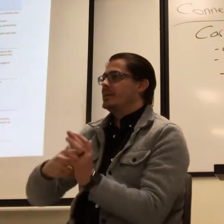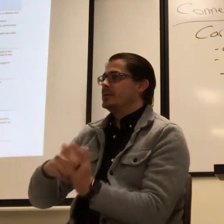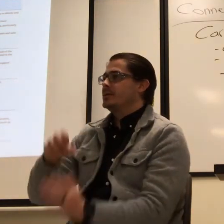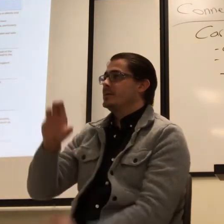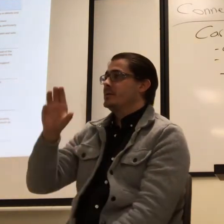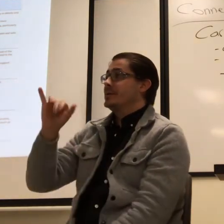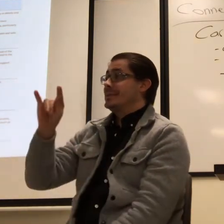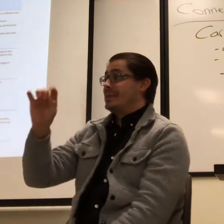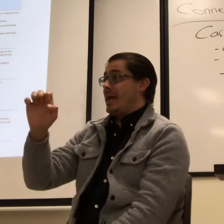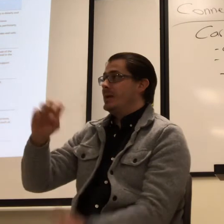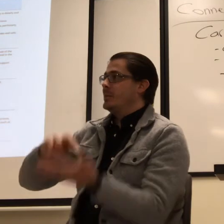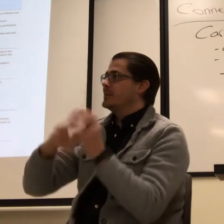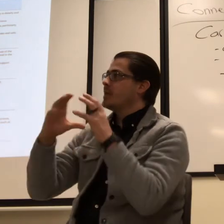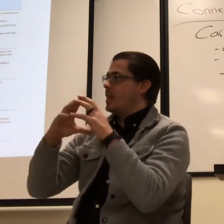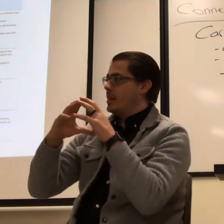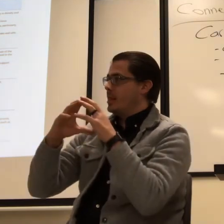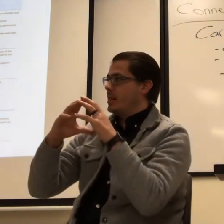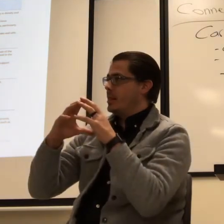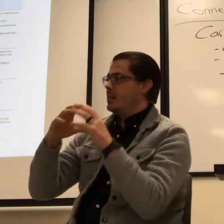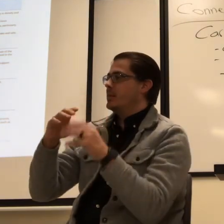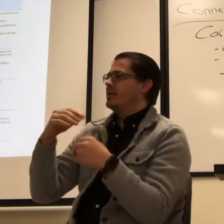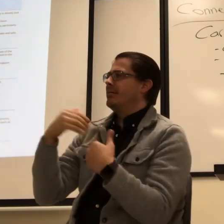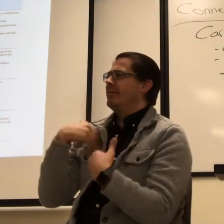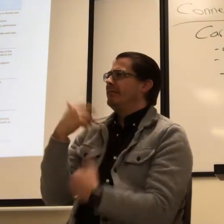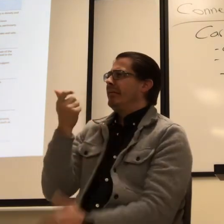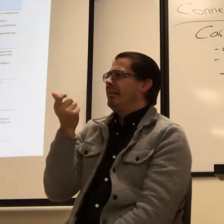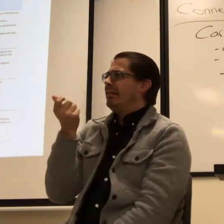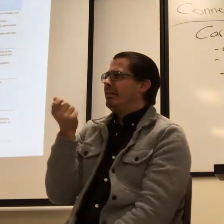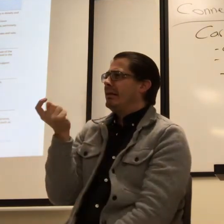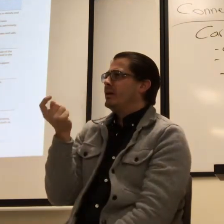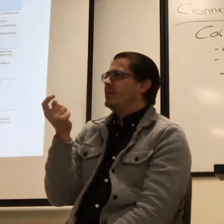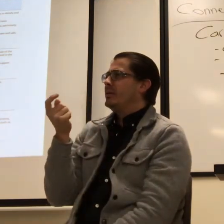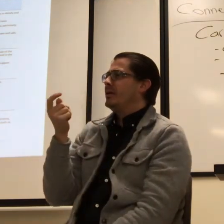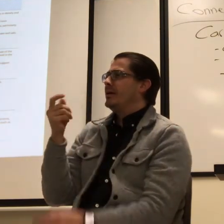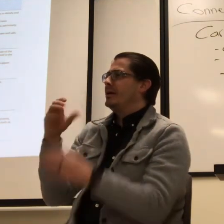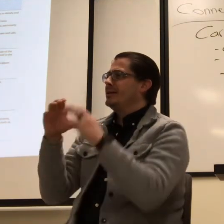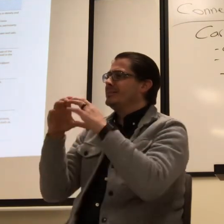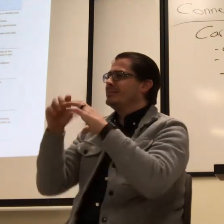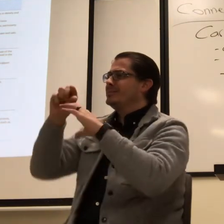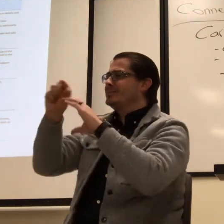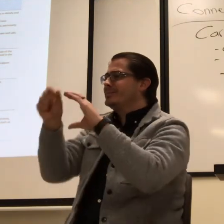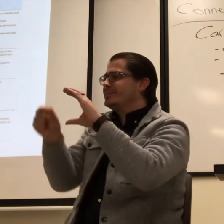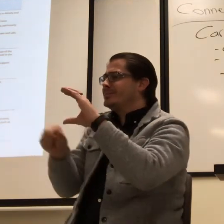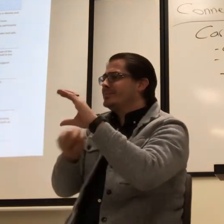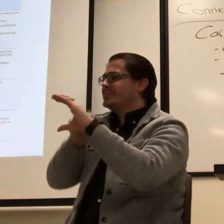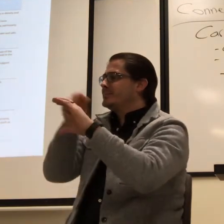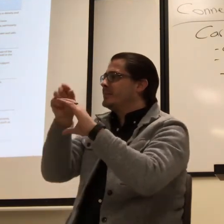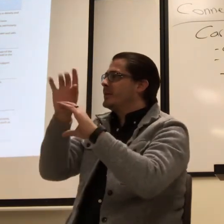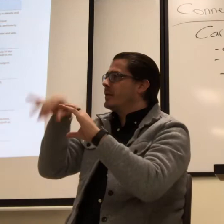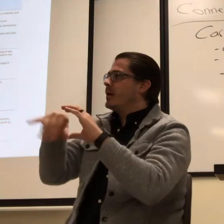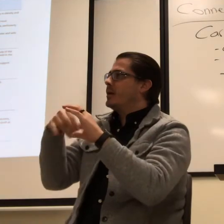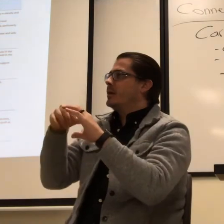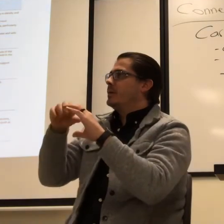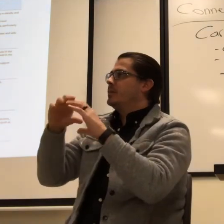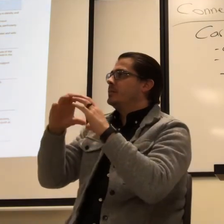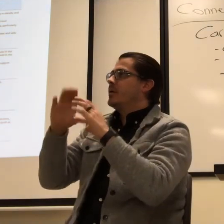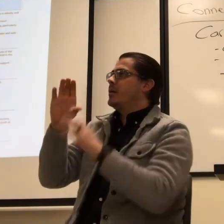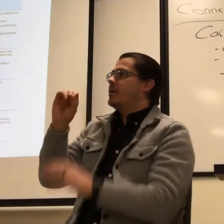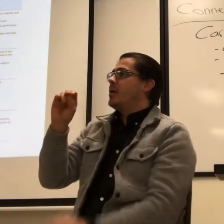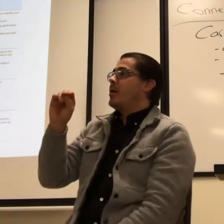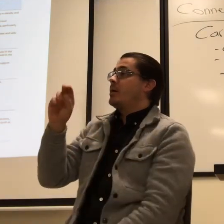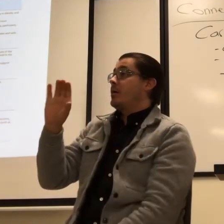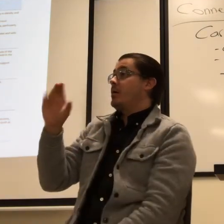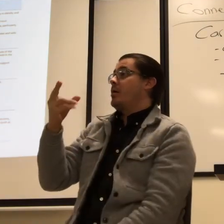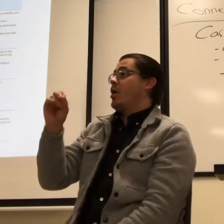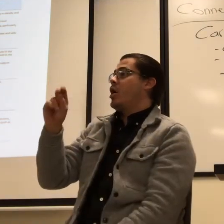Cyte means cell, obviously, and they have a little space that surrounds them. The space that the chondrocytes